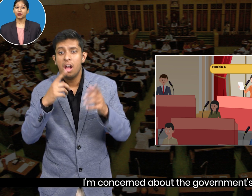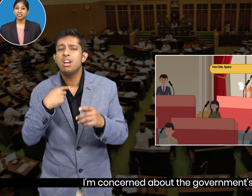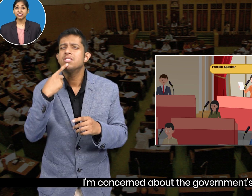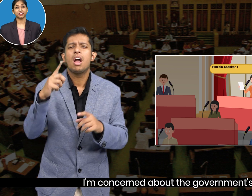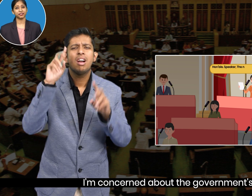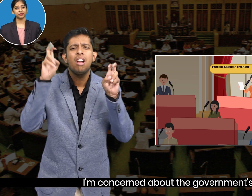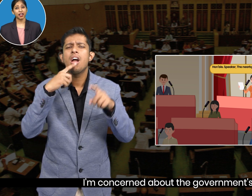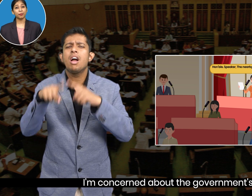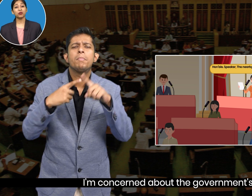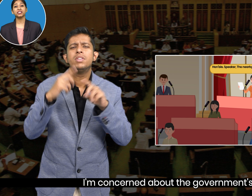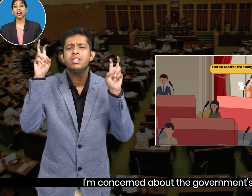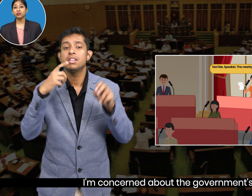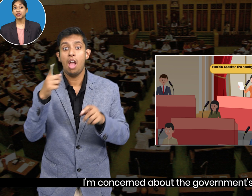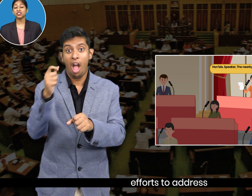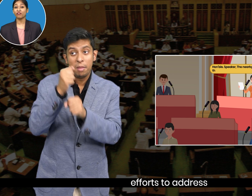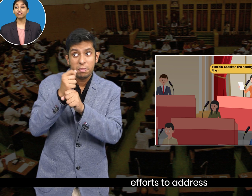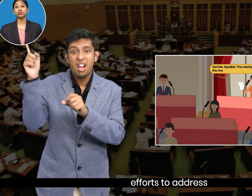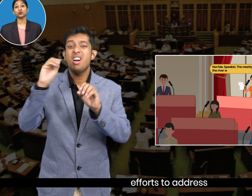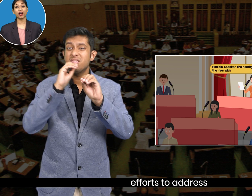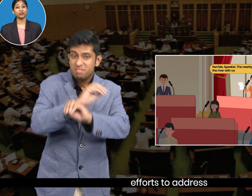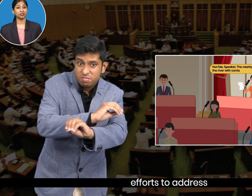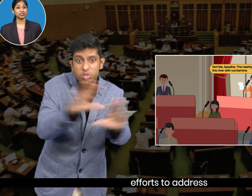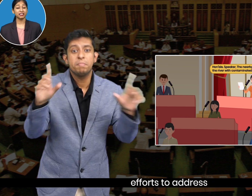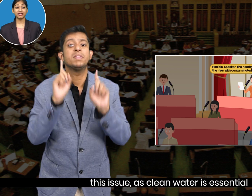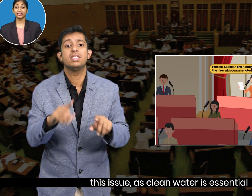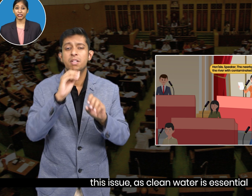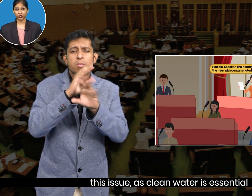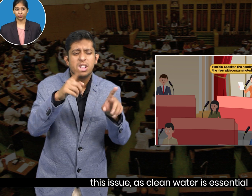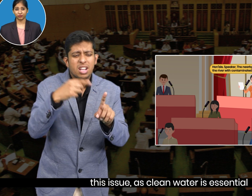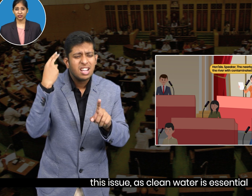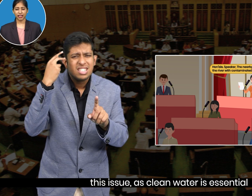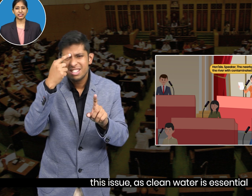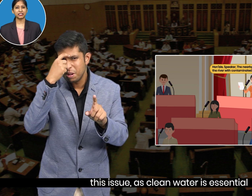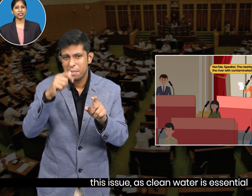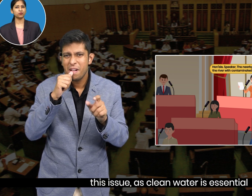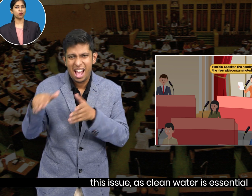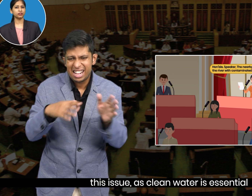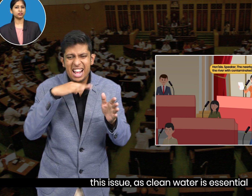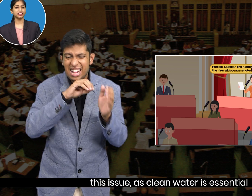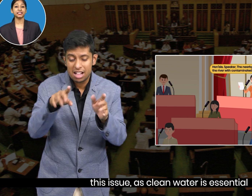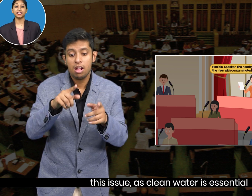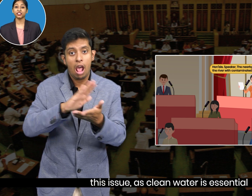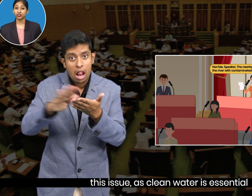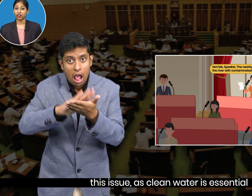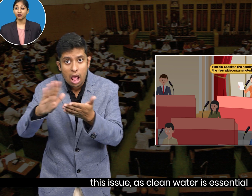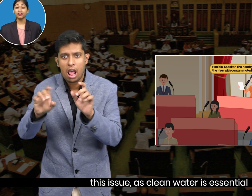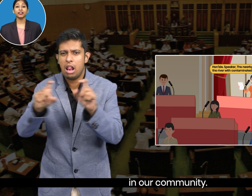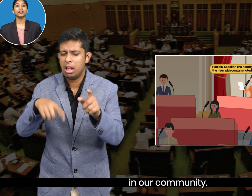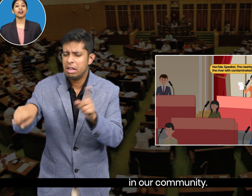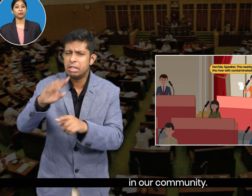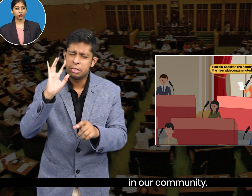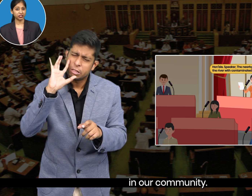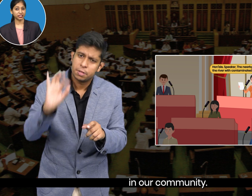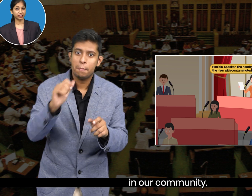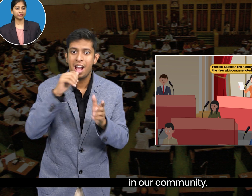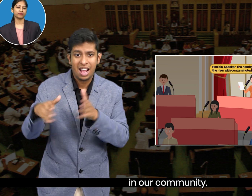I am concerned about the government's efforts to address this issue, as clean water is essential in